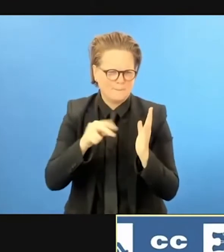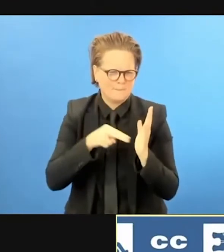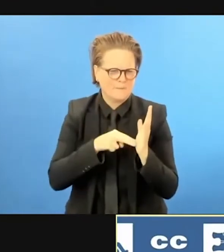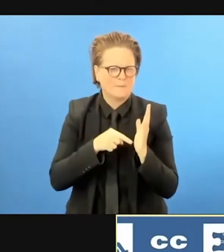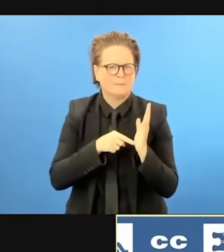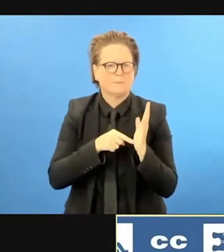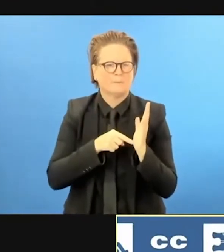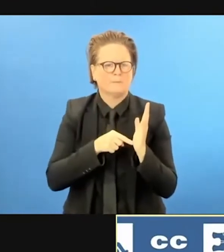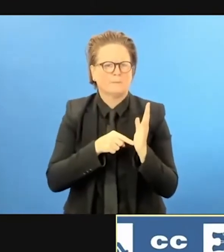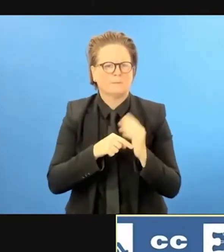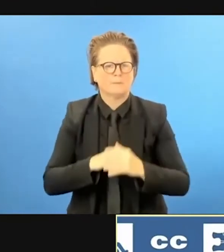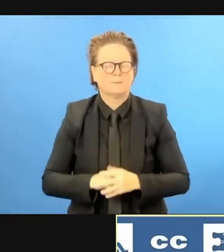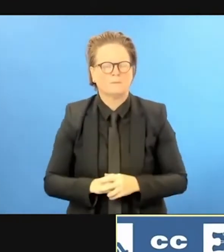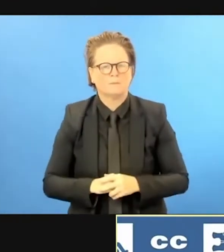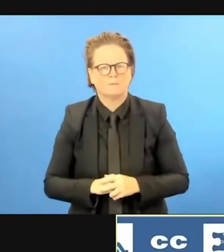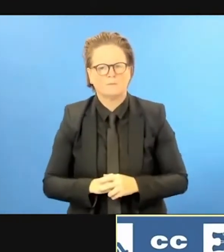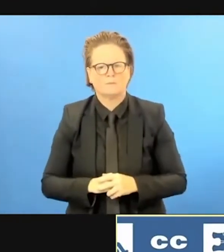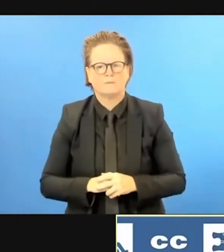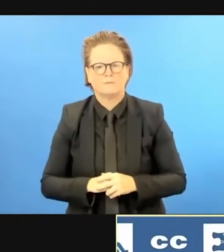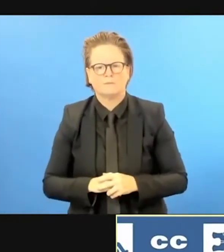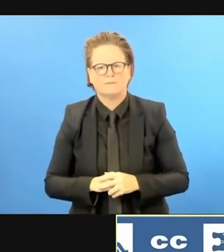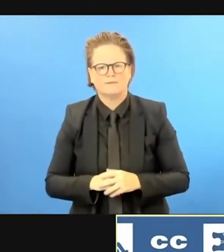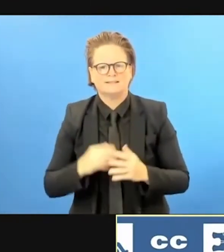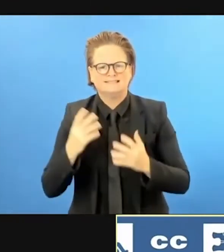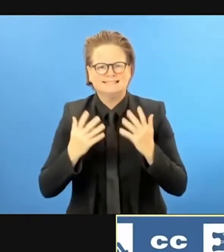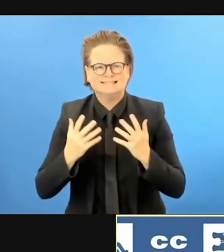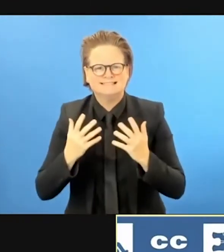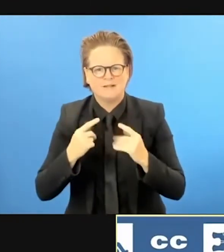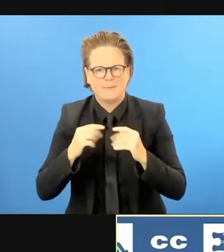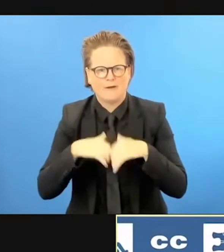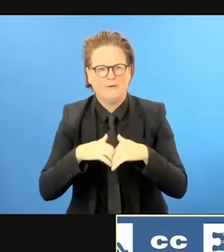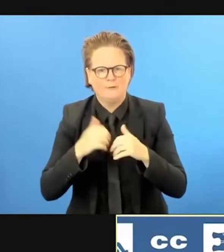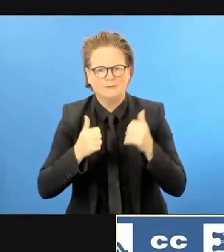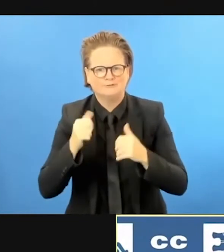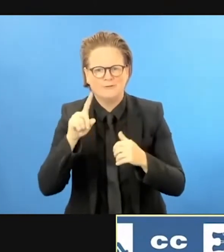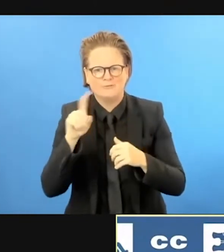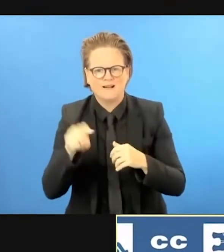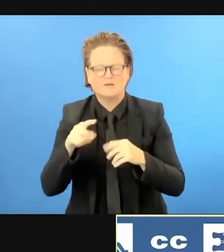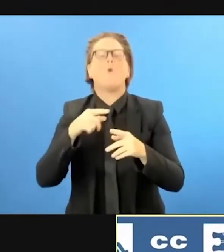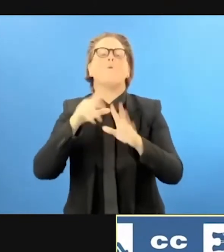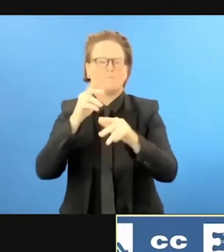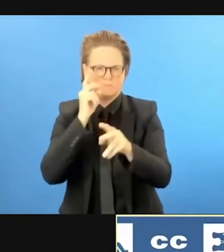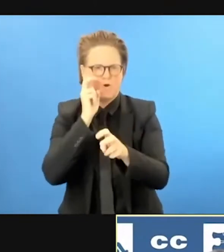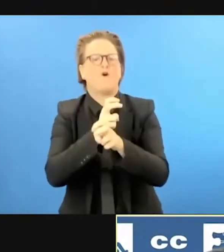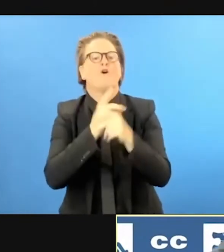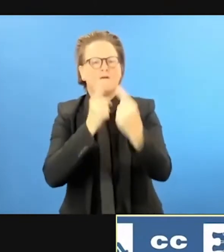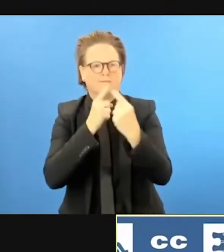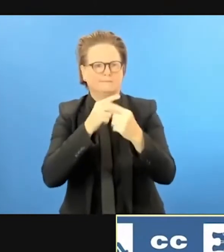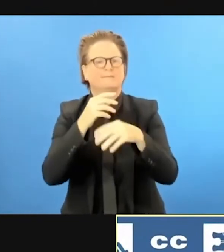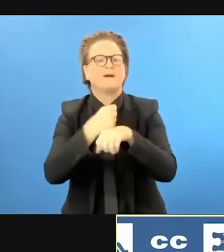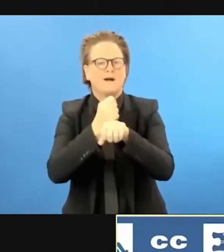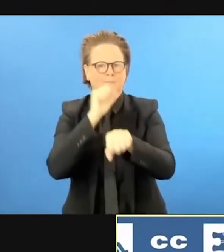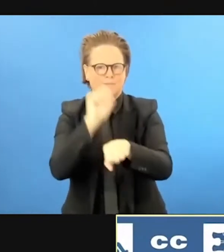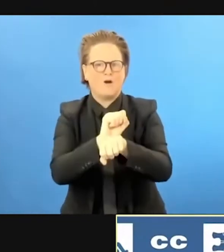I mean, was it the question about why it's so hard to secure an appointment? Or yes, I was going to say thank you very much.